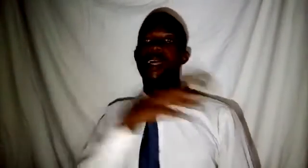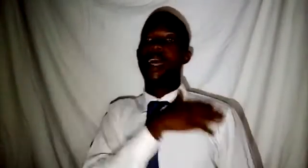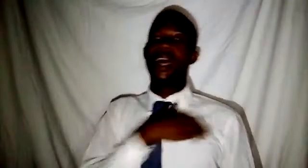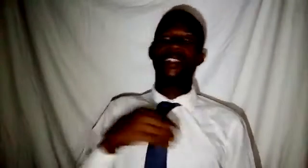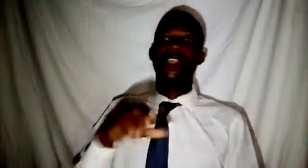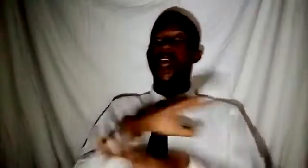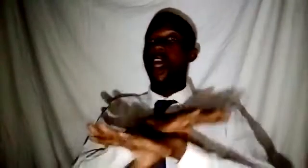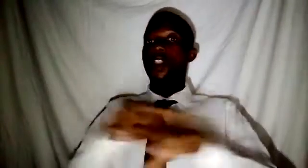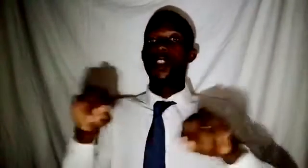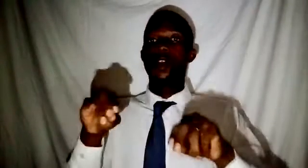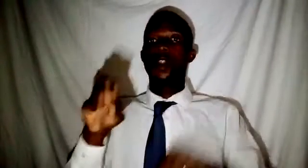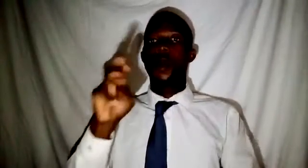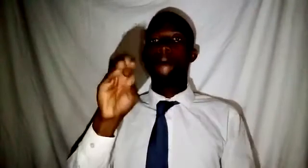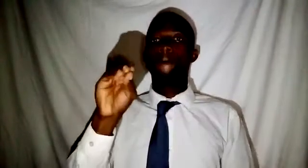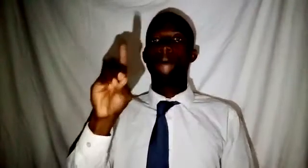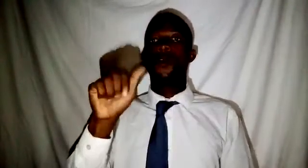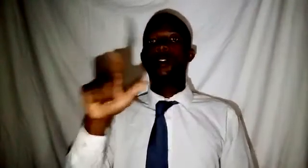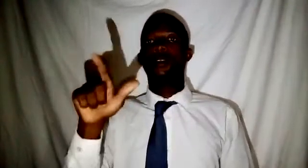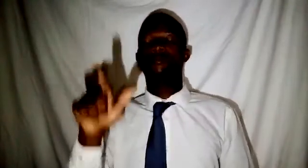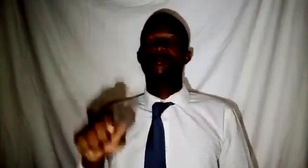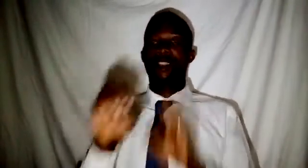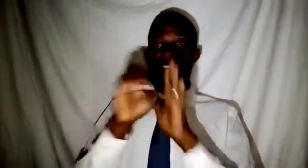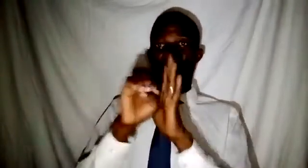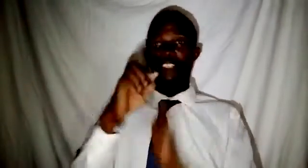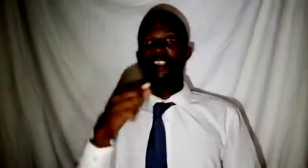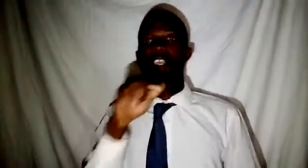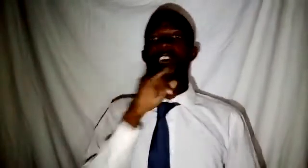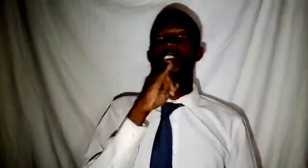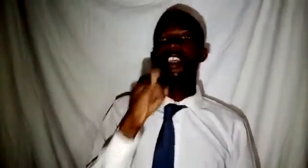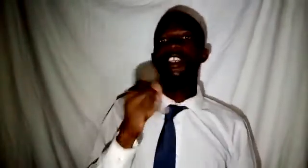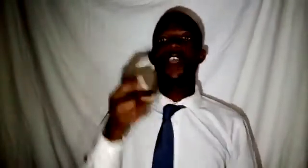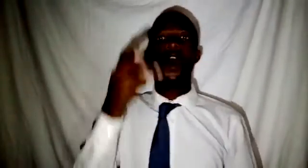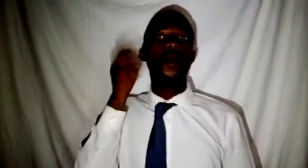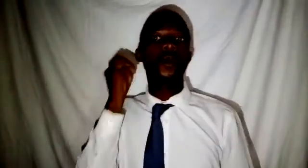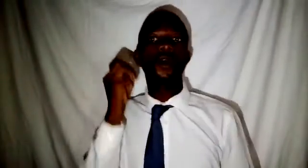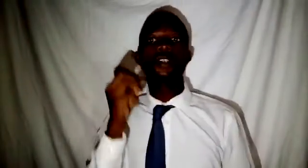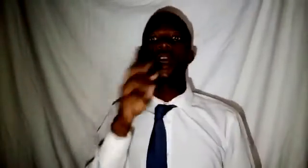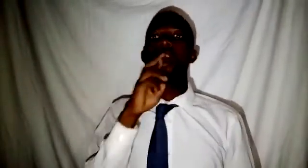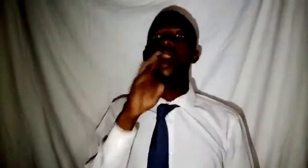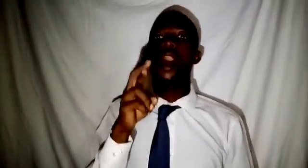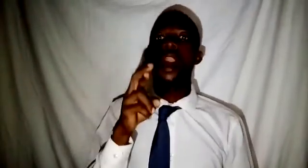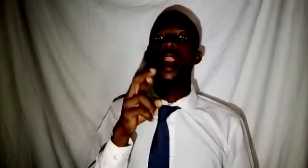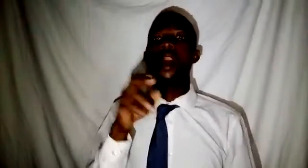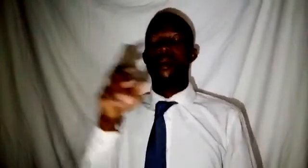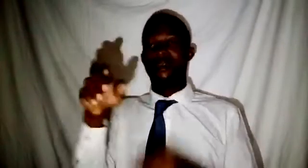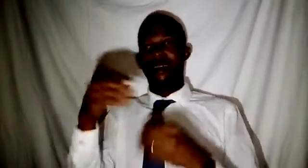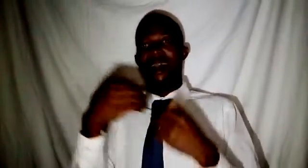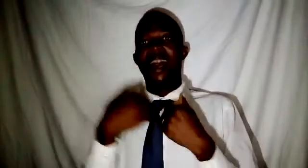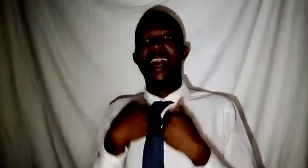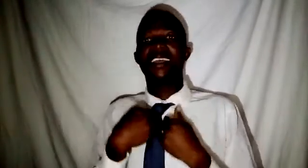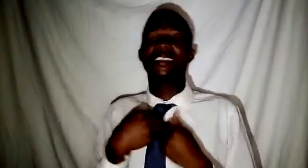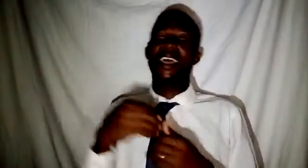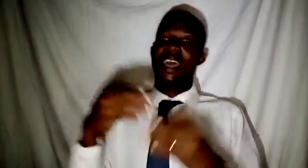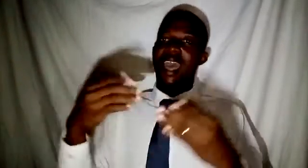is, was, am, are, were, have, has, had, may,